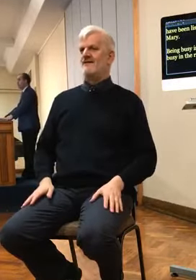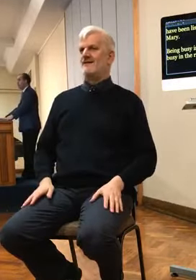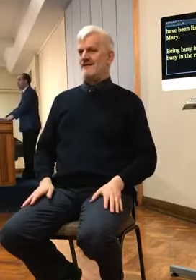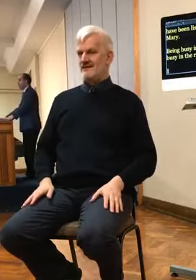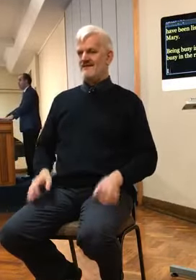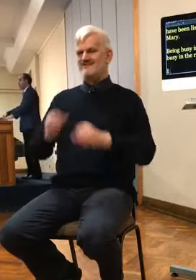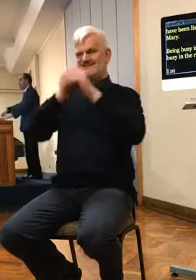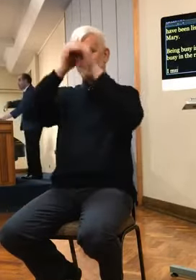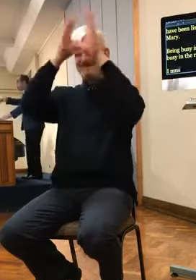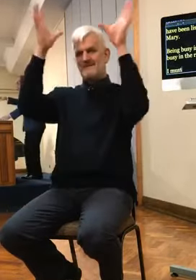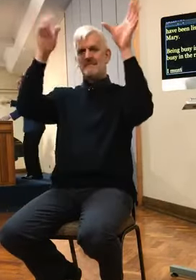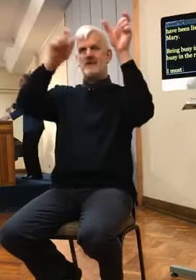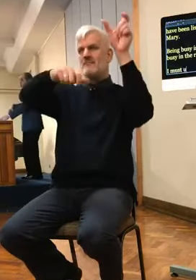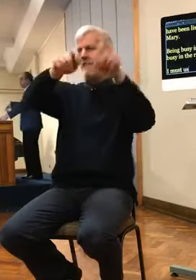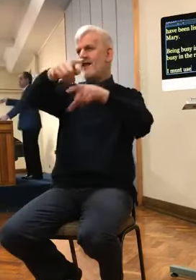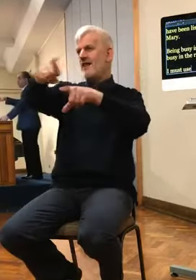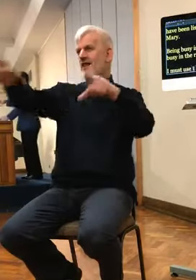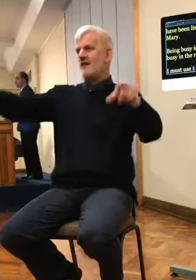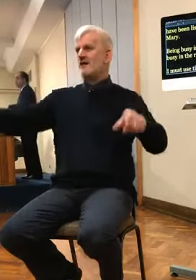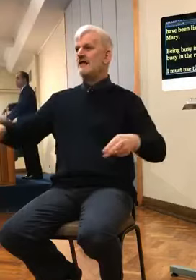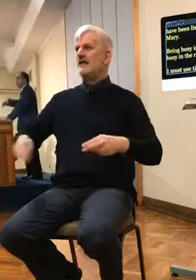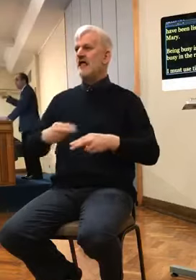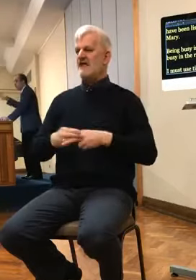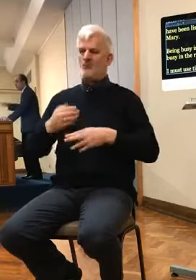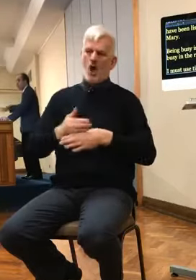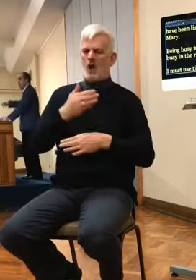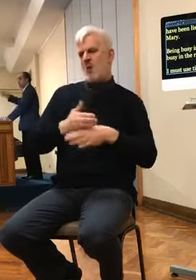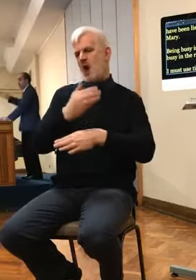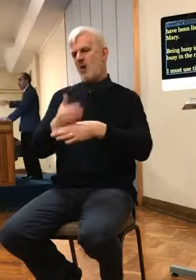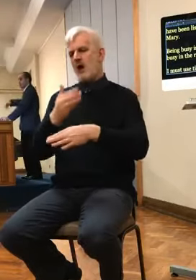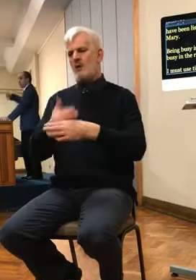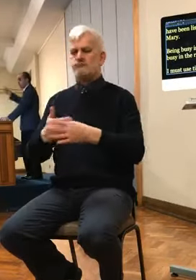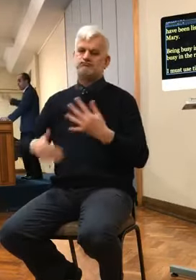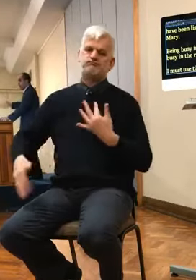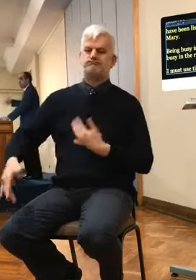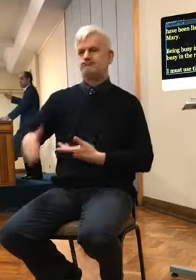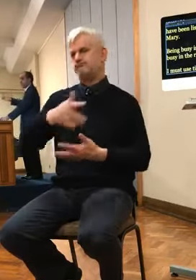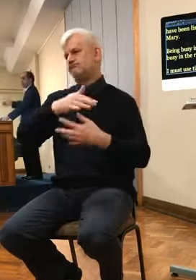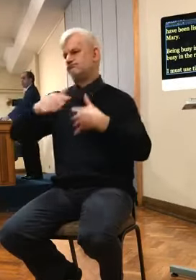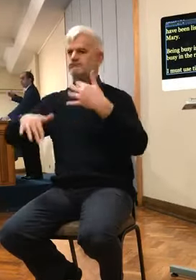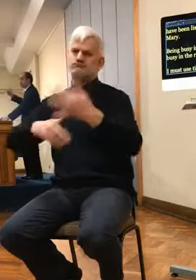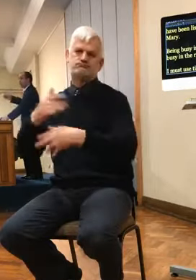Otherwise, we will just be turning in circles again and being active